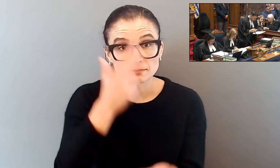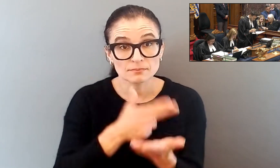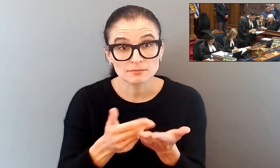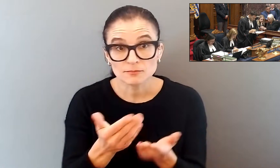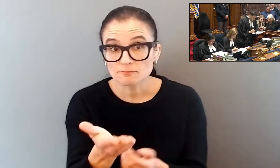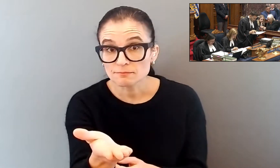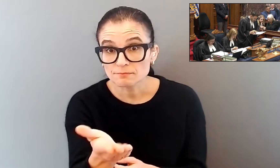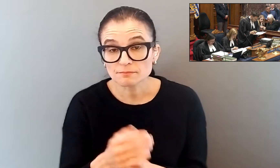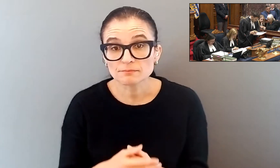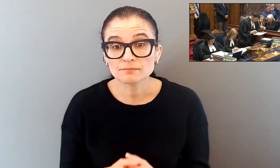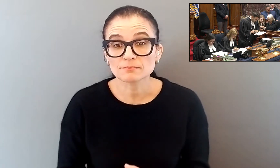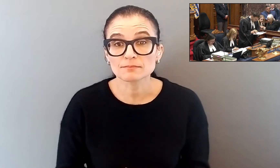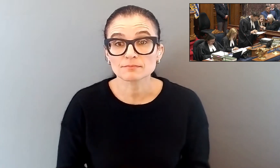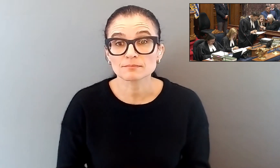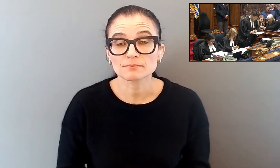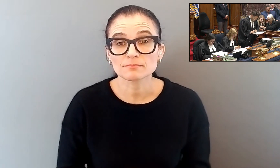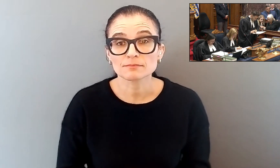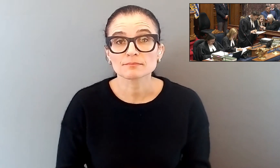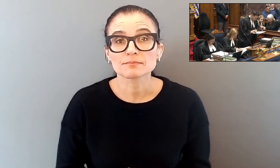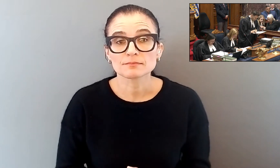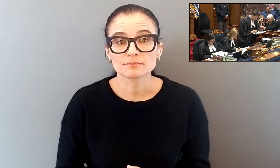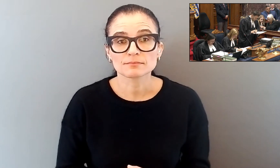So those voting aye,